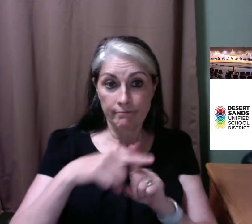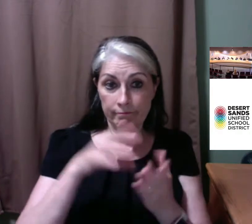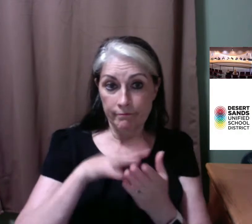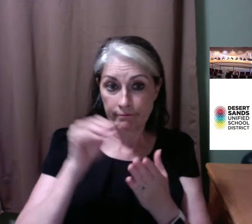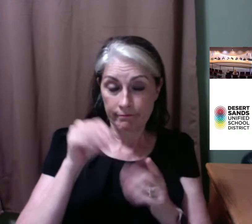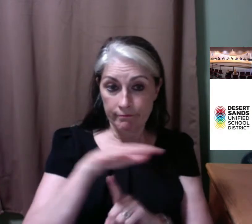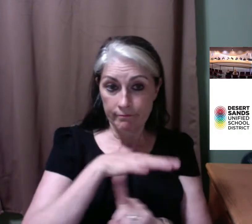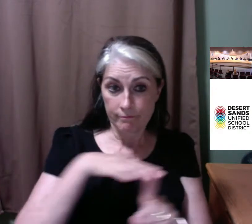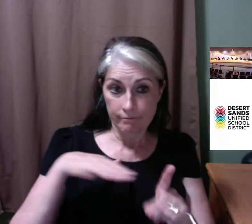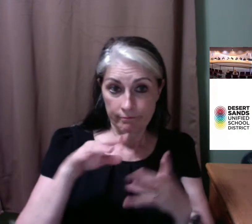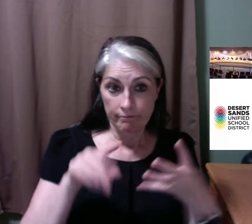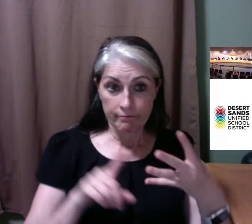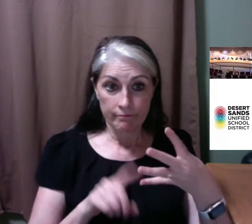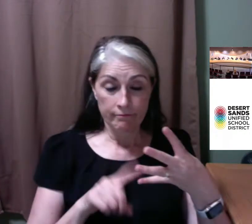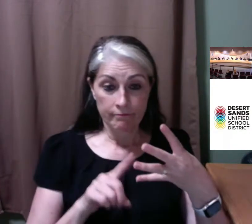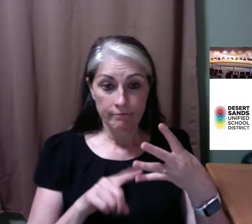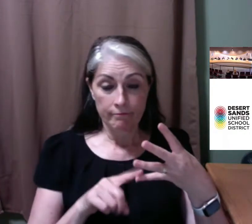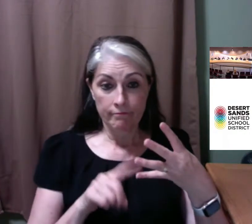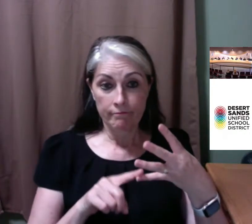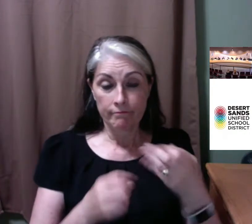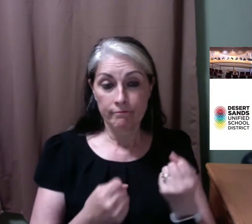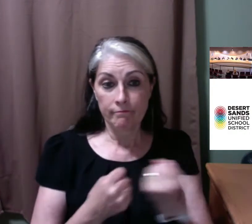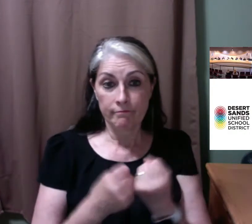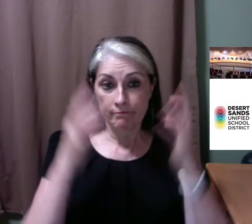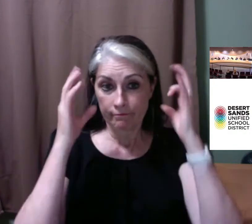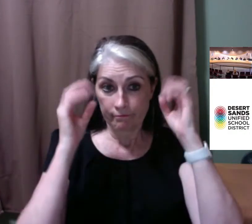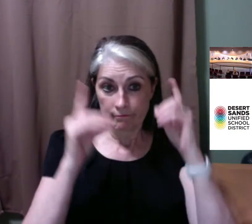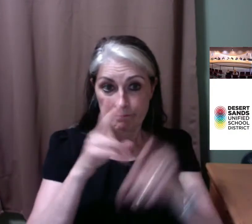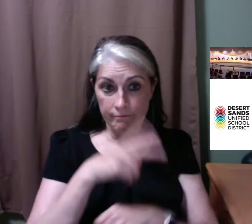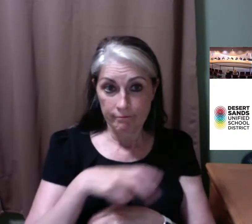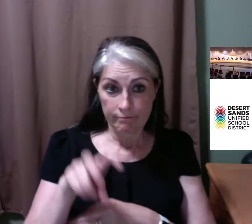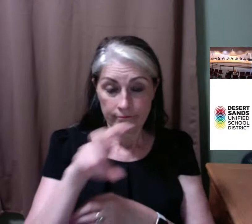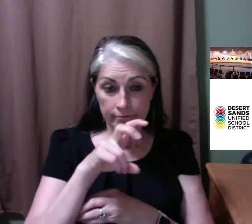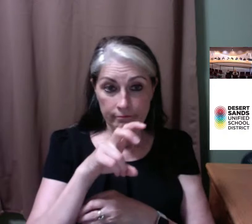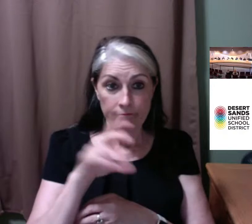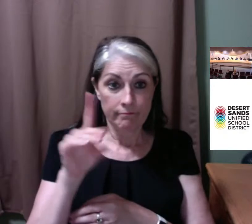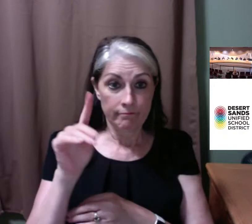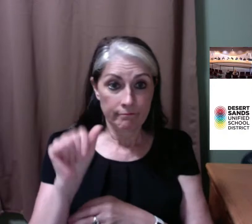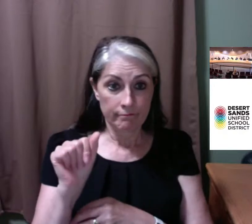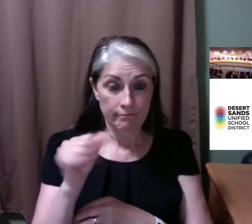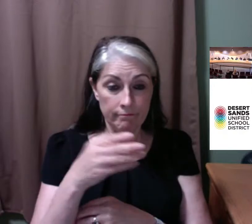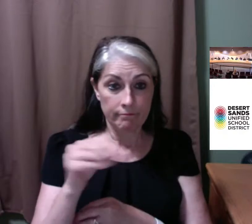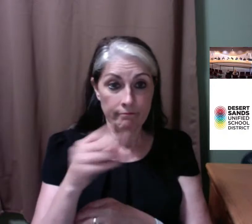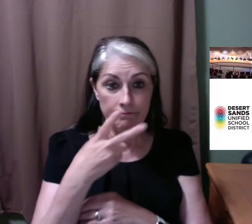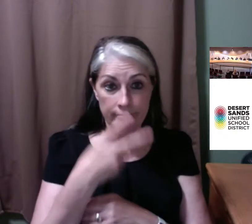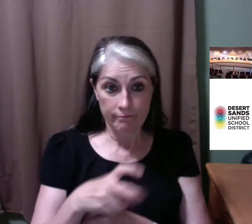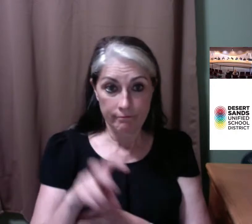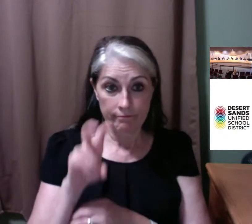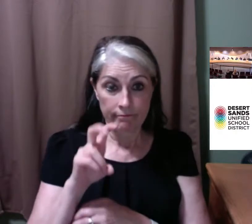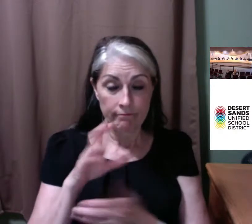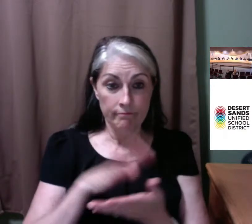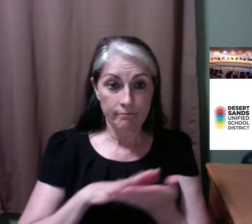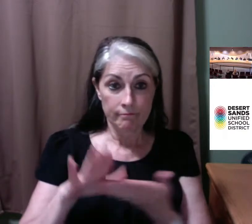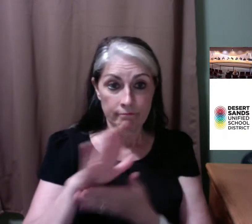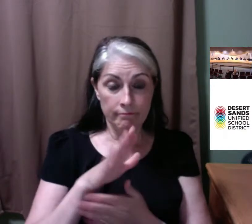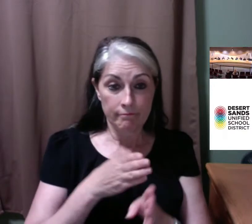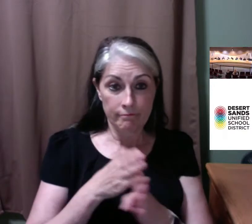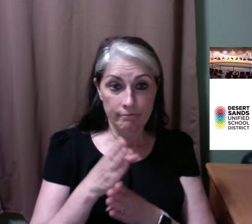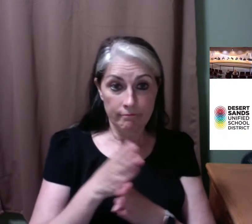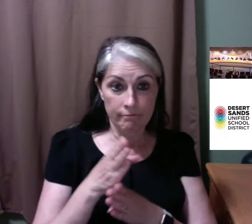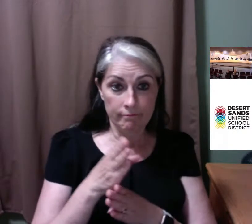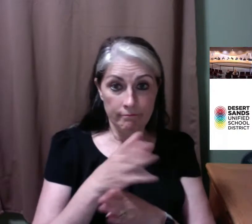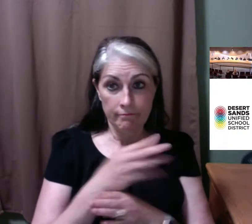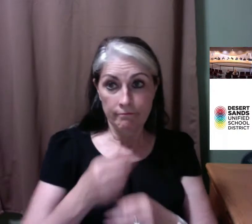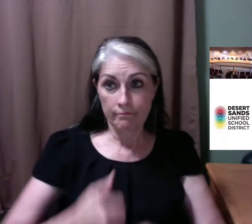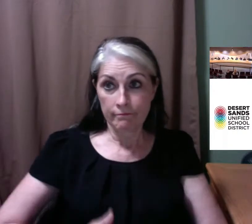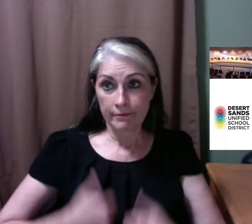environments. And goal 4 supports the educational journey of the students with disabilities and their transition to college, career, and